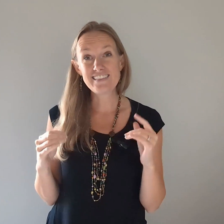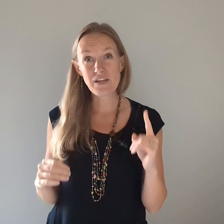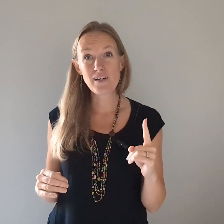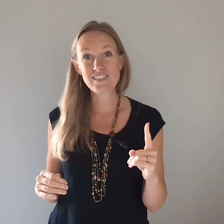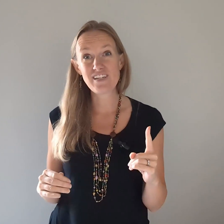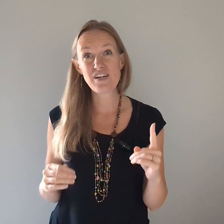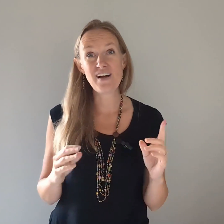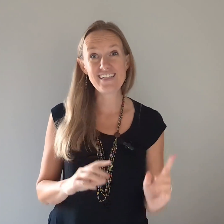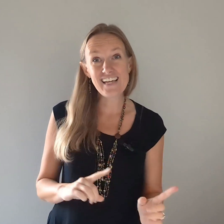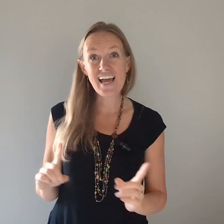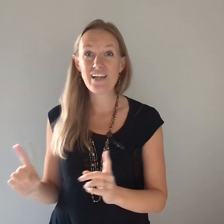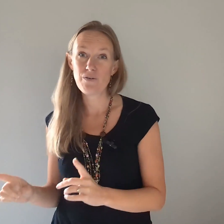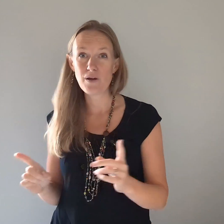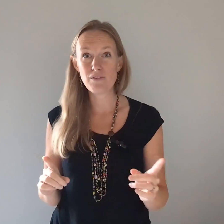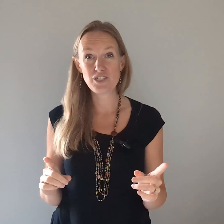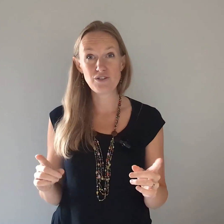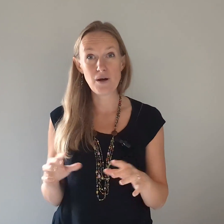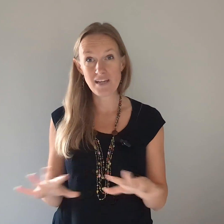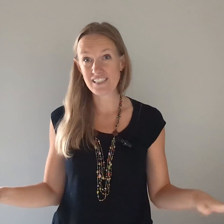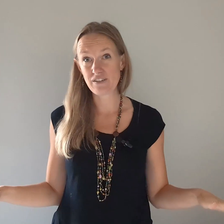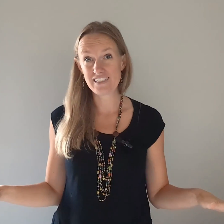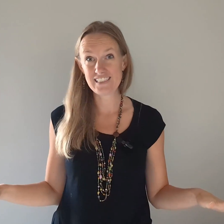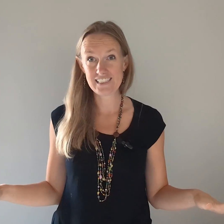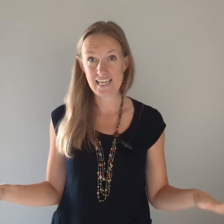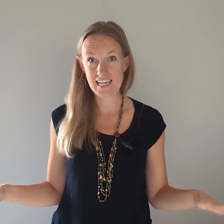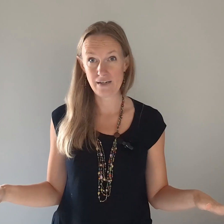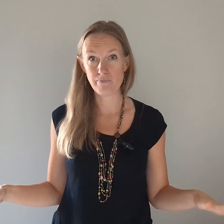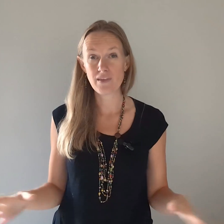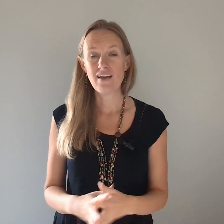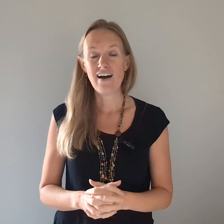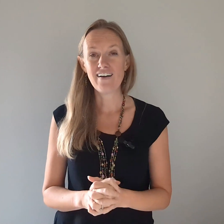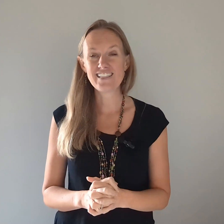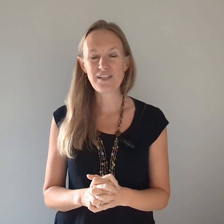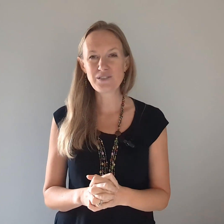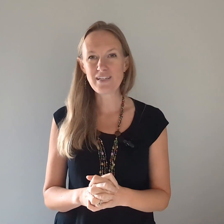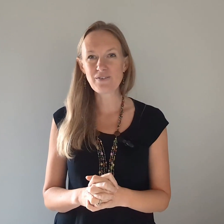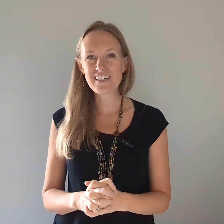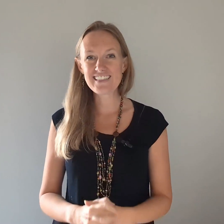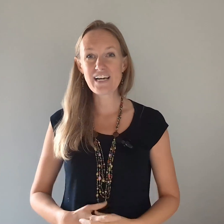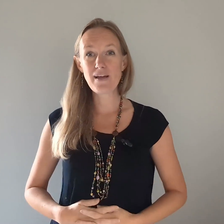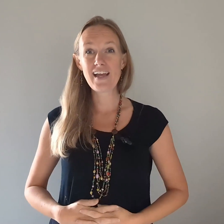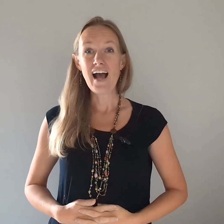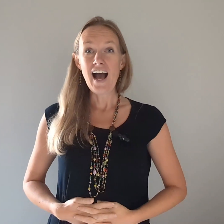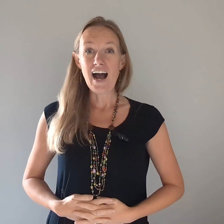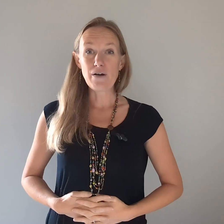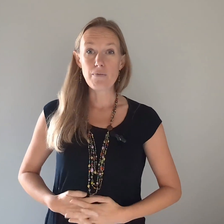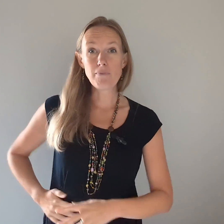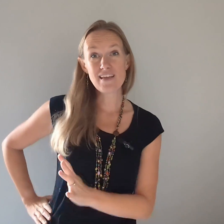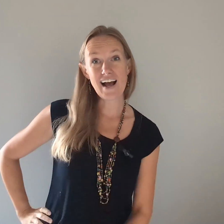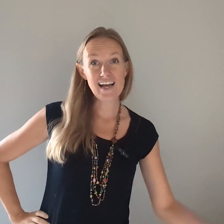day 1's video again when we do Amazing Grace, just the hymn. Okay, so that's why it's organized that way. Remember that I